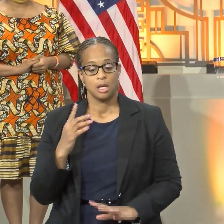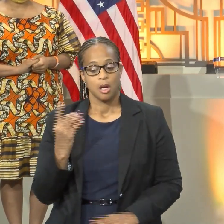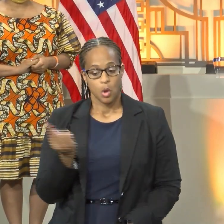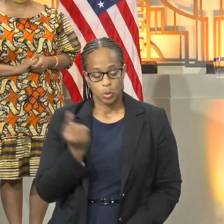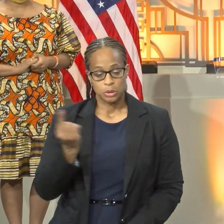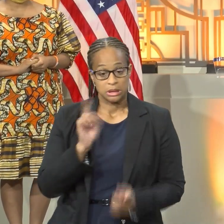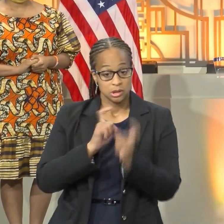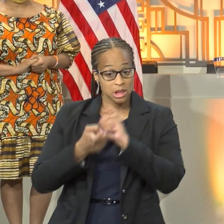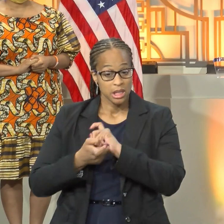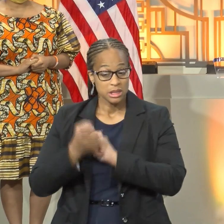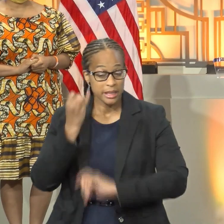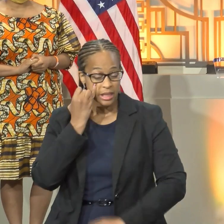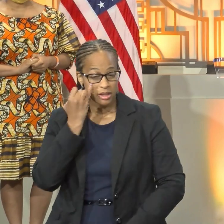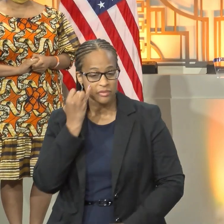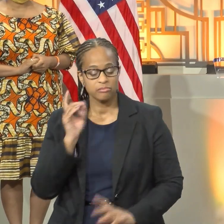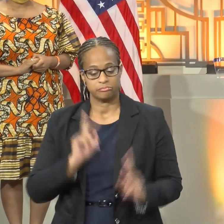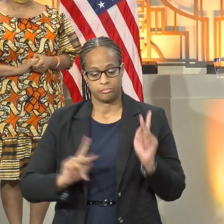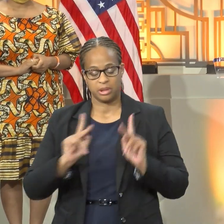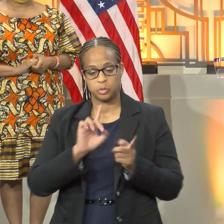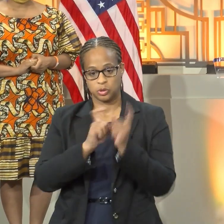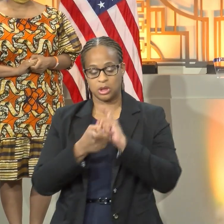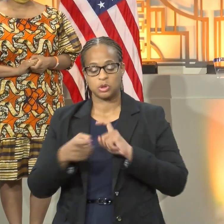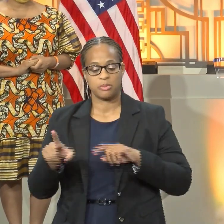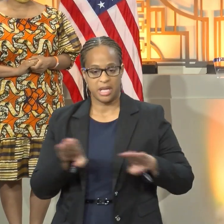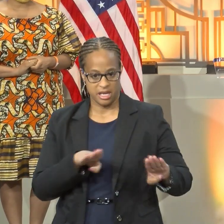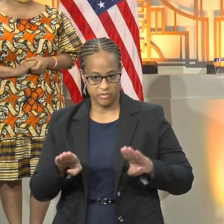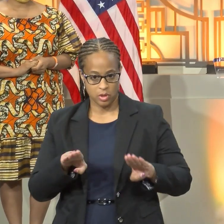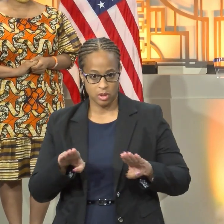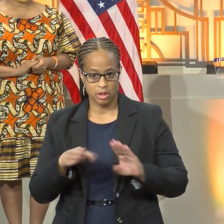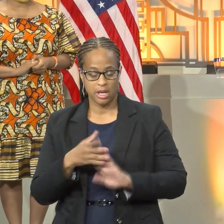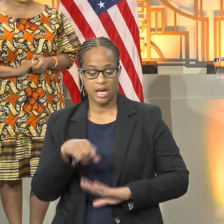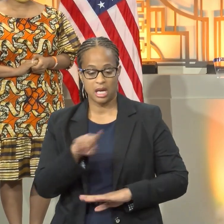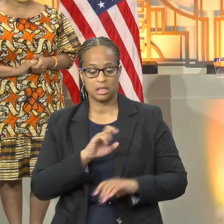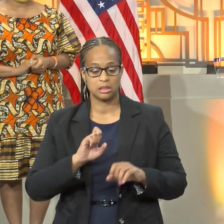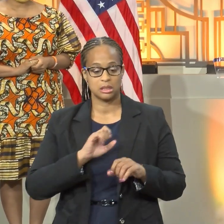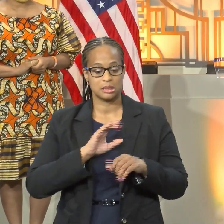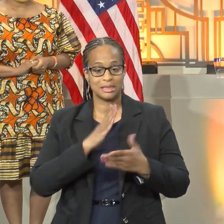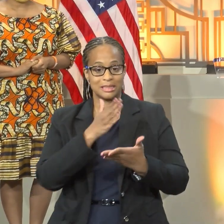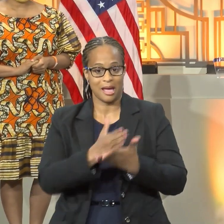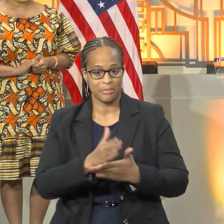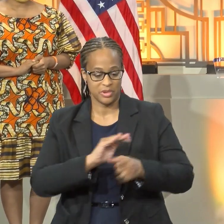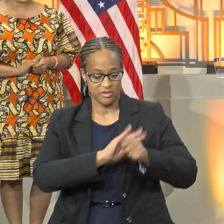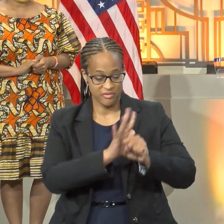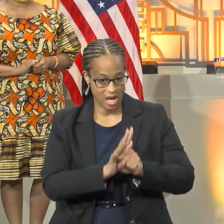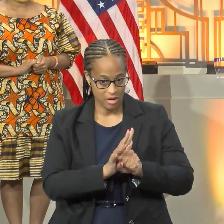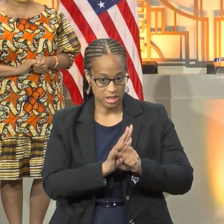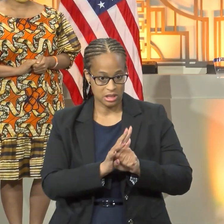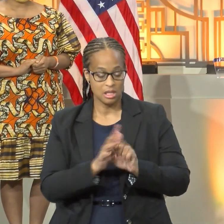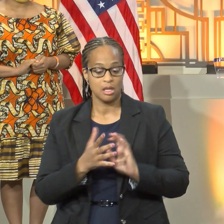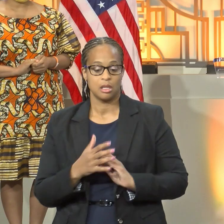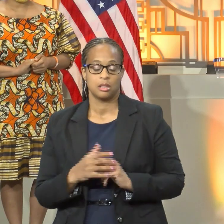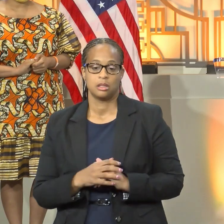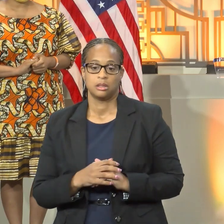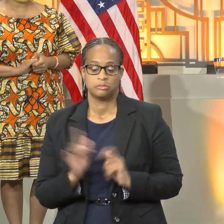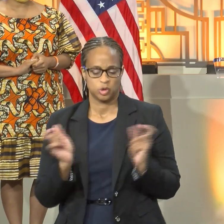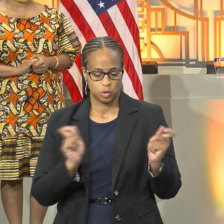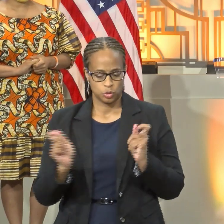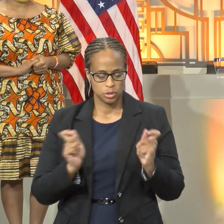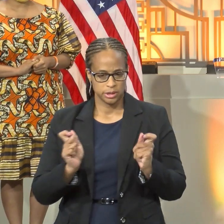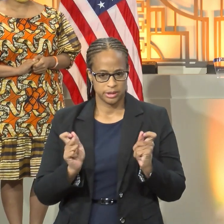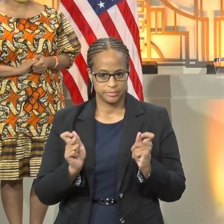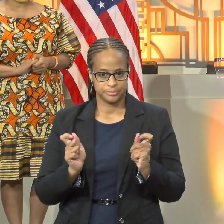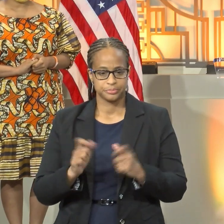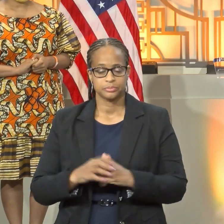dramatically change our behavior and starve this virus of the energy that it needs. And quite